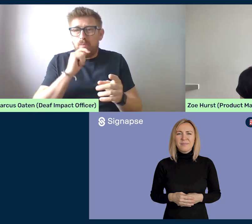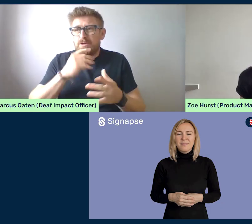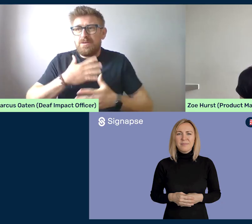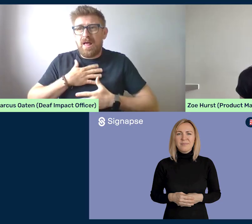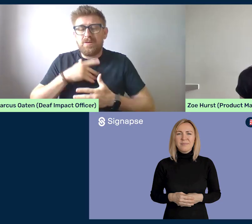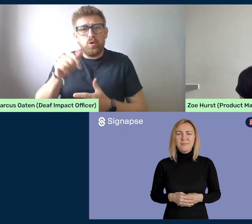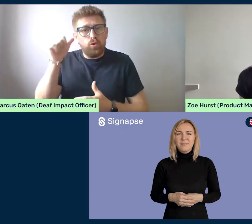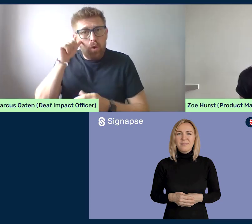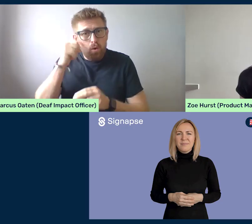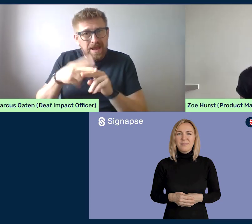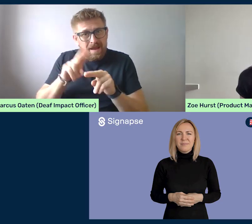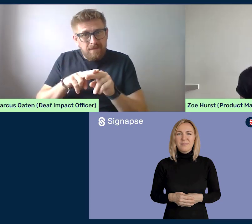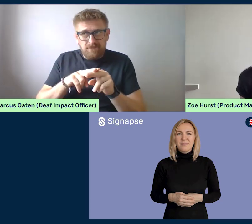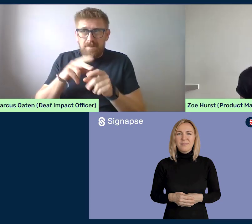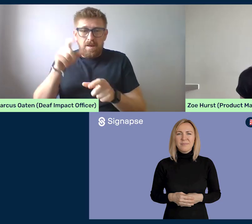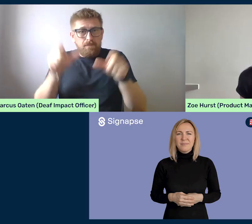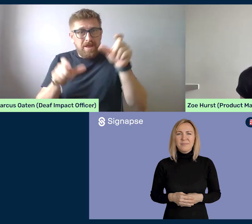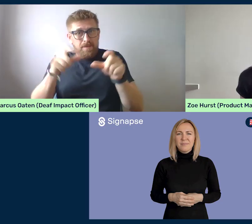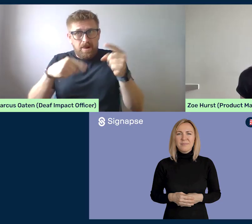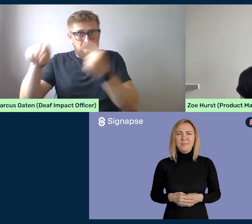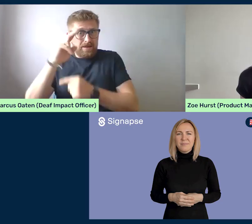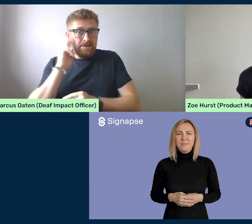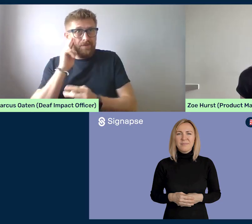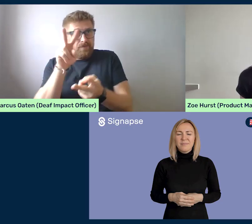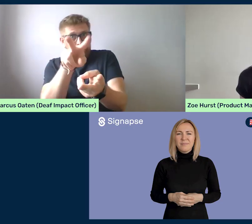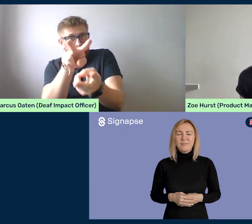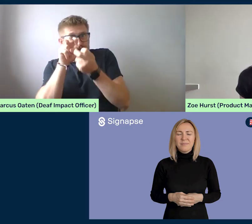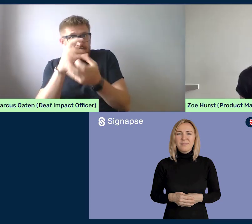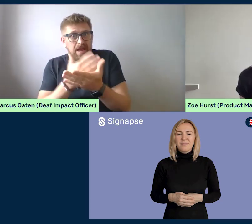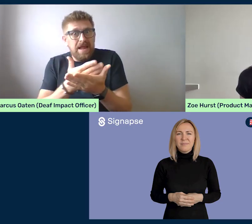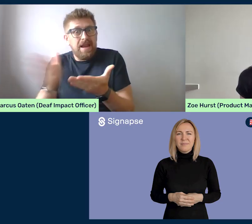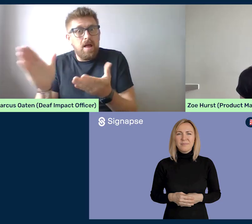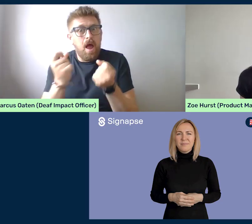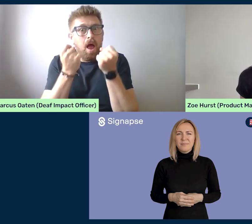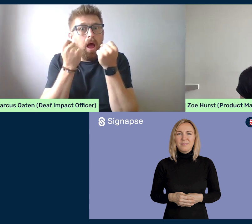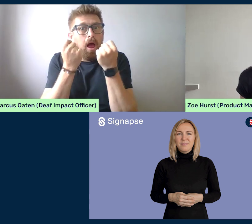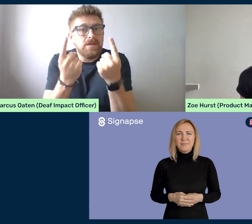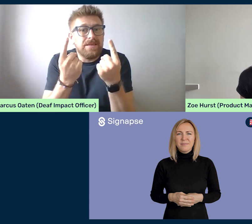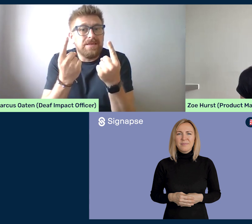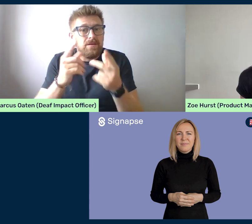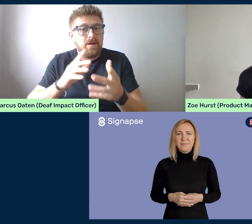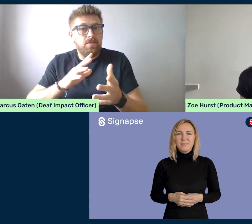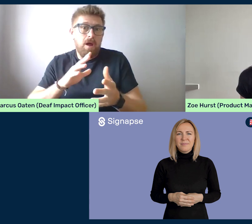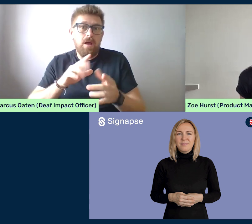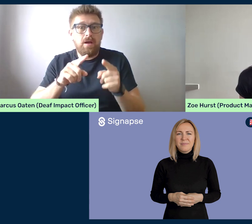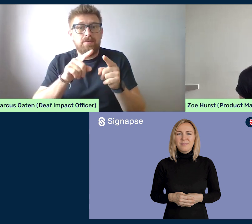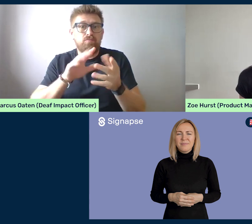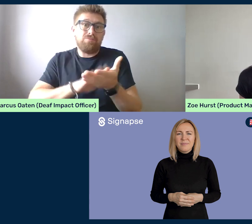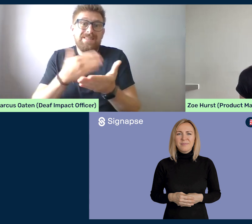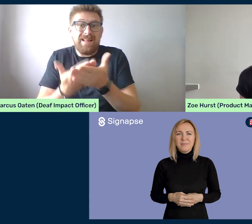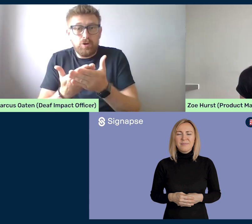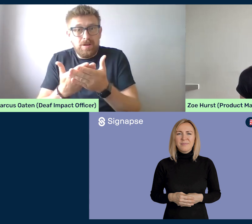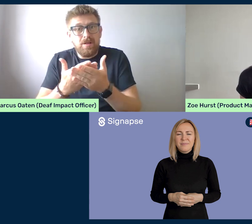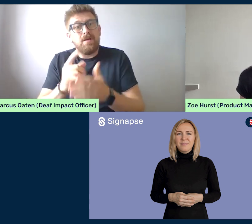our translation team want to know if deaf people, can understand clearly